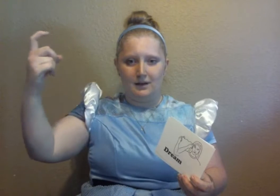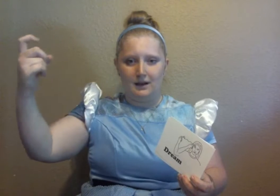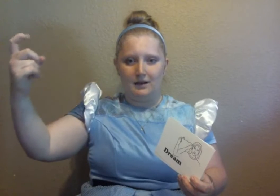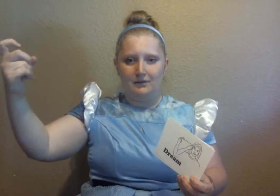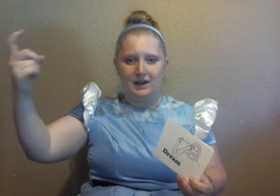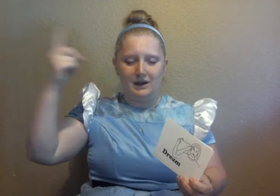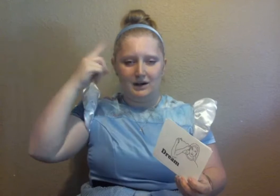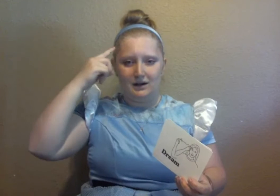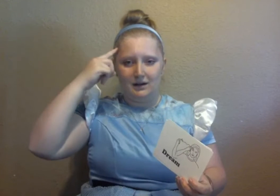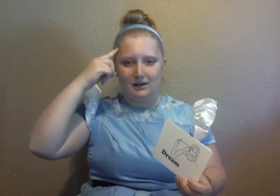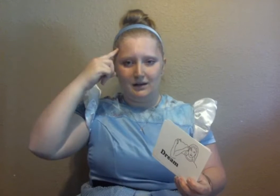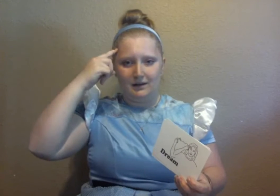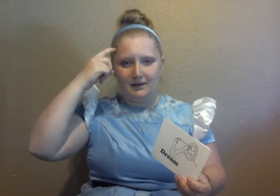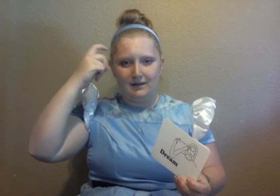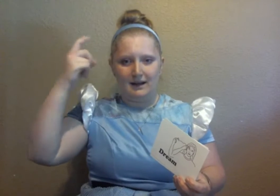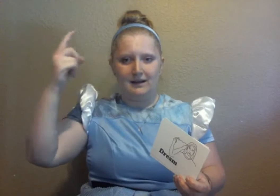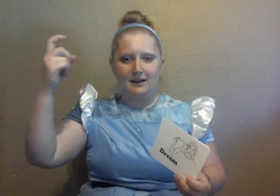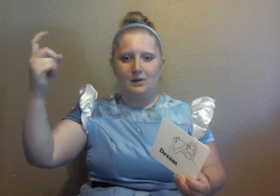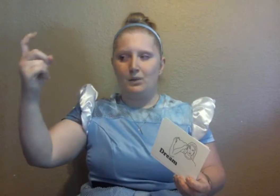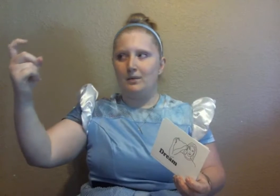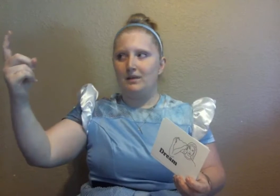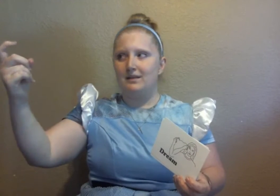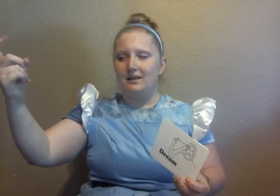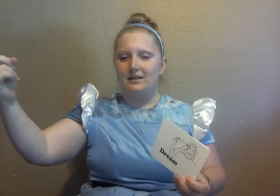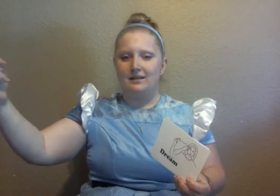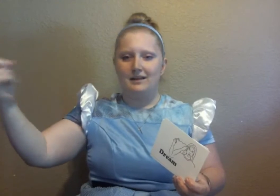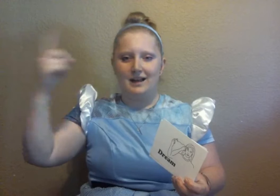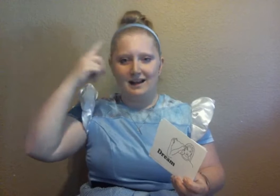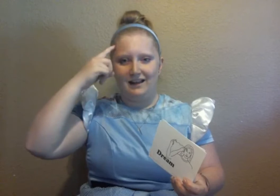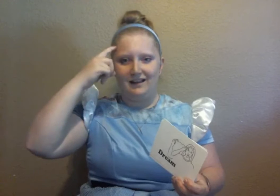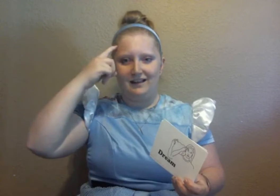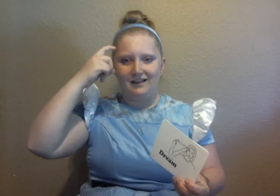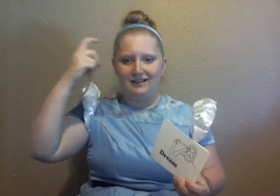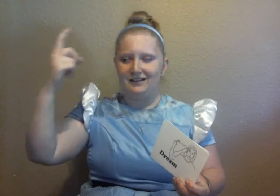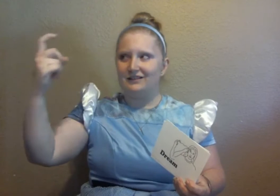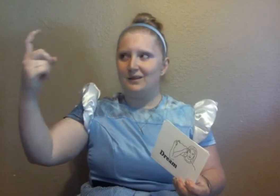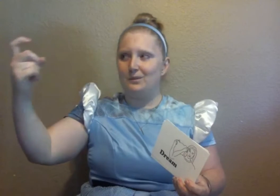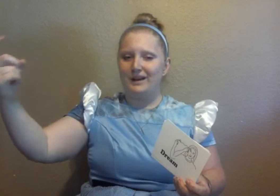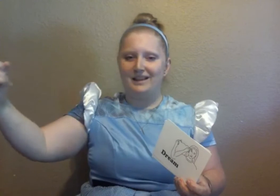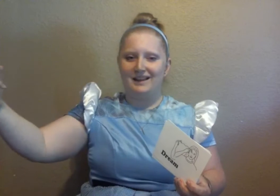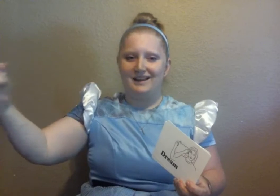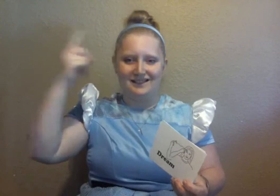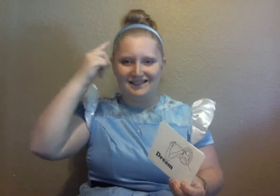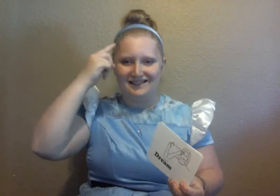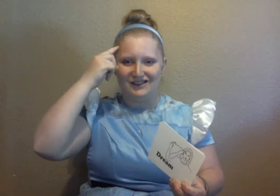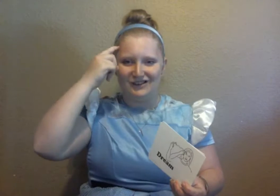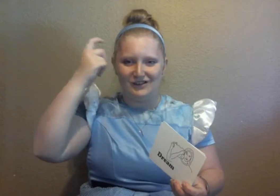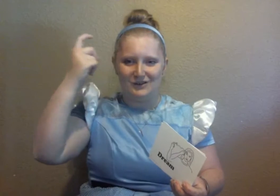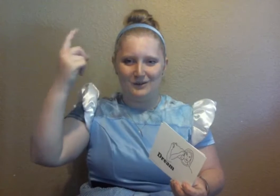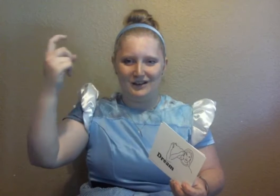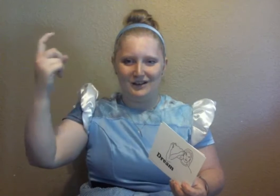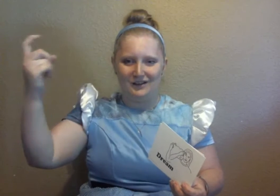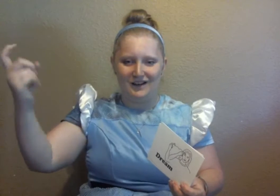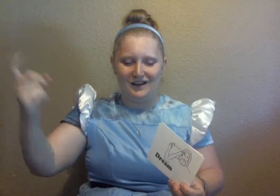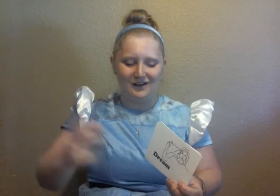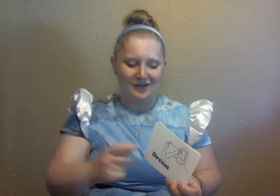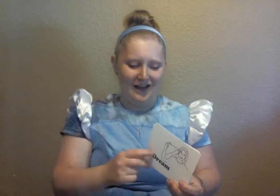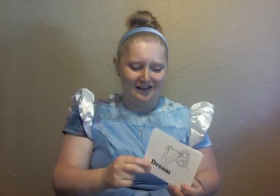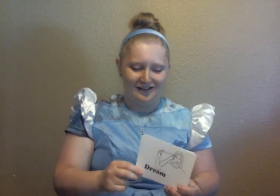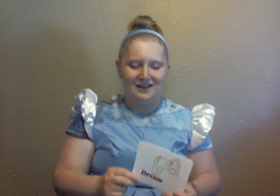your finger is acting like a worm because you gotta just wiggle it. So you just wiggle your finger away. So